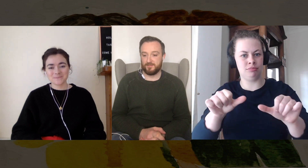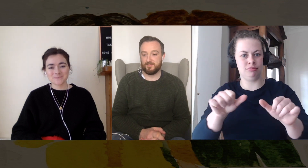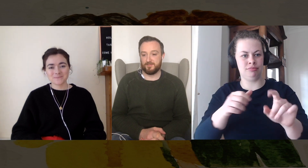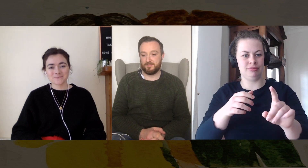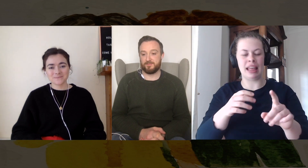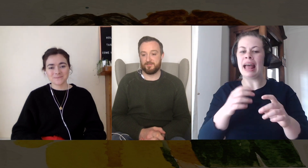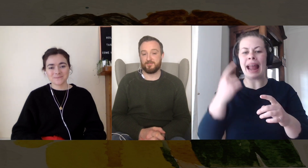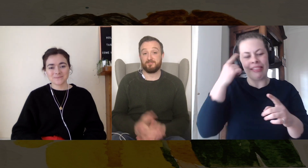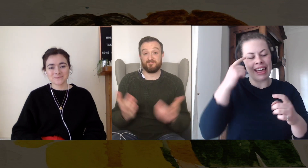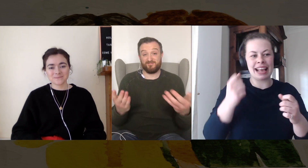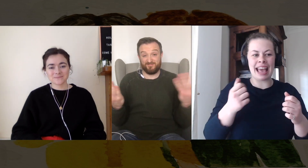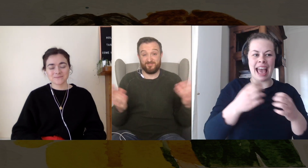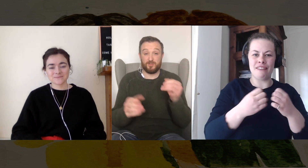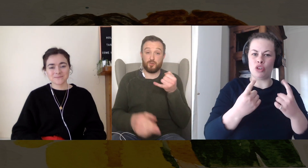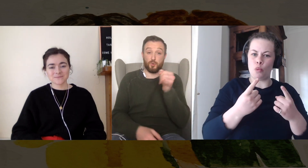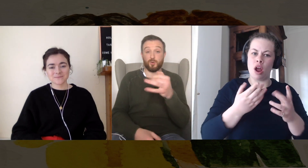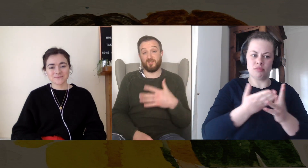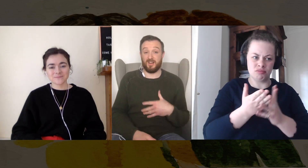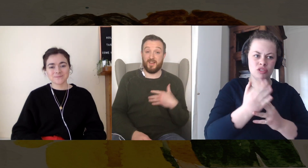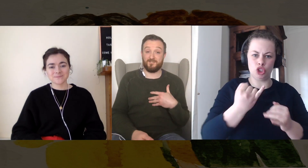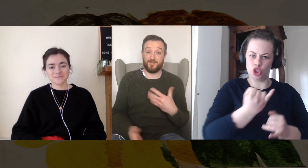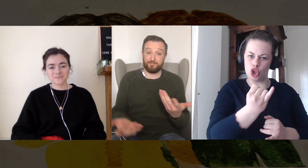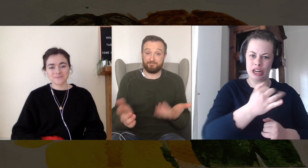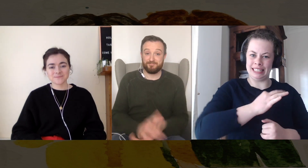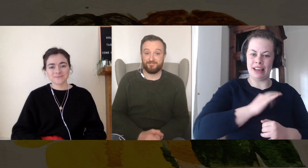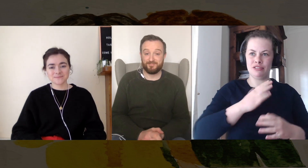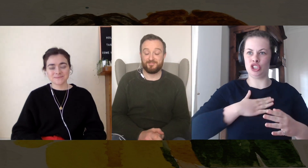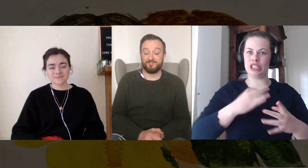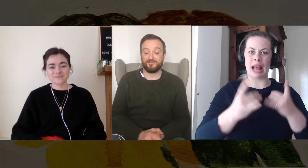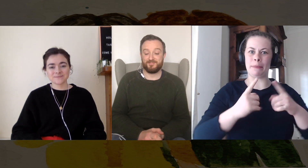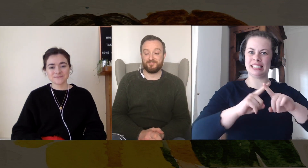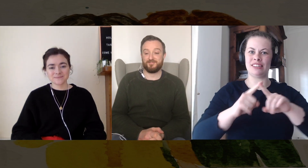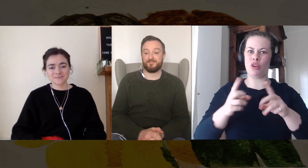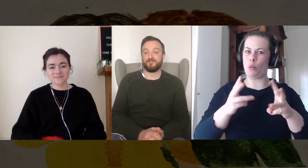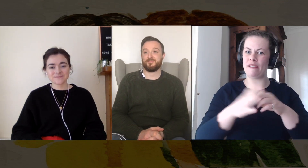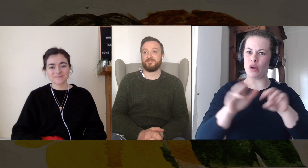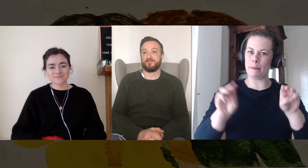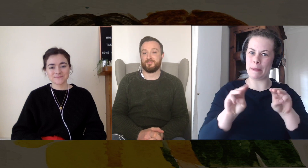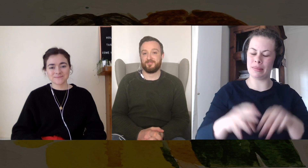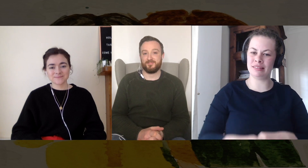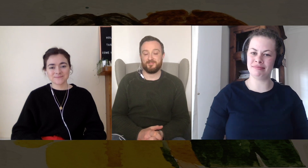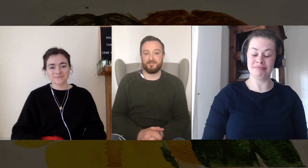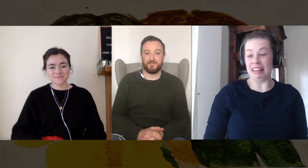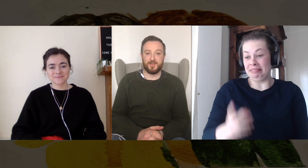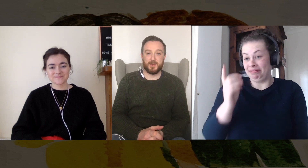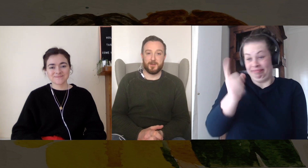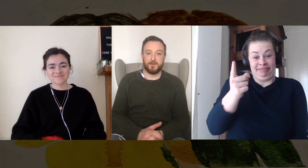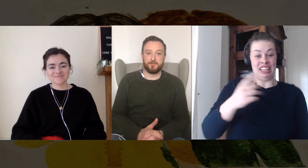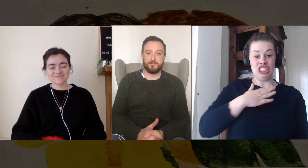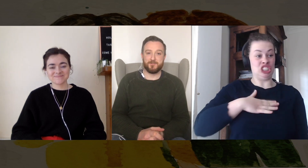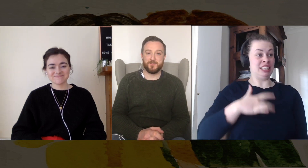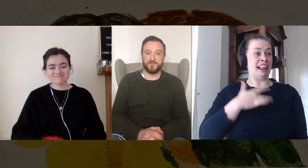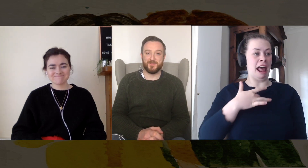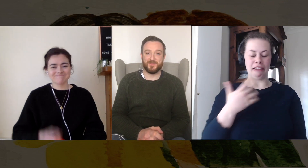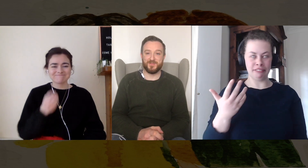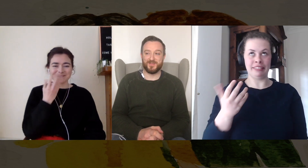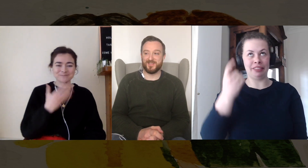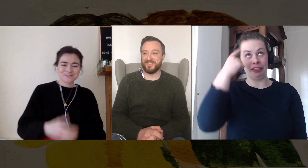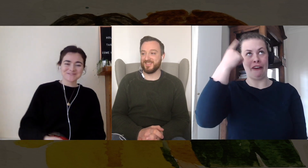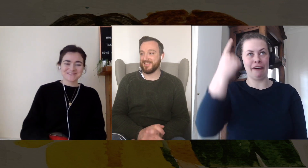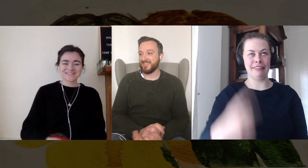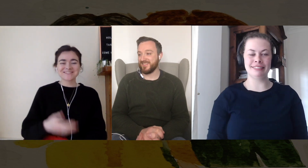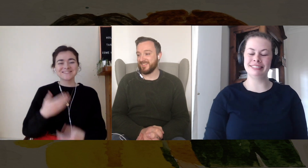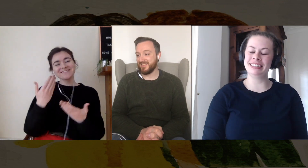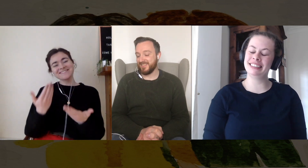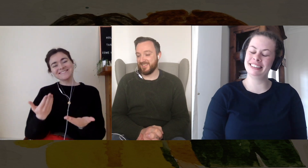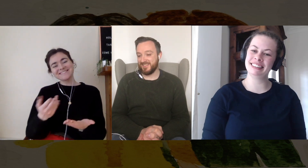personal journey, right? And I think it's what everyone goes through anyway. It just happens differently for different people, exactly. Right? It's life. Yeah, it is. Yeah, that's